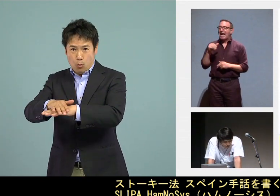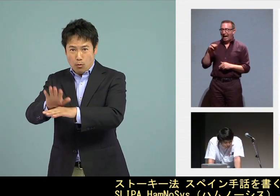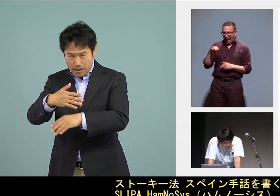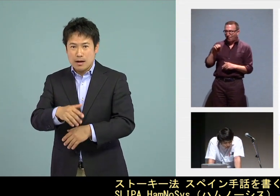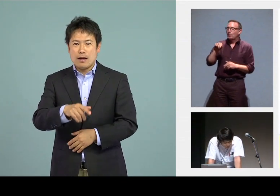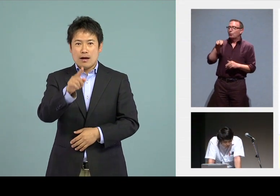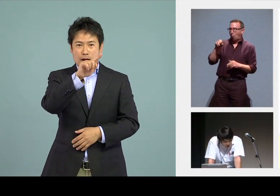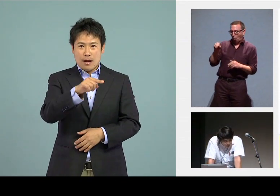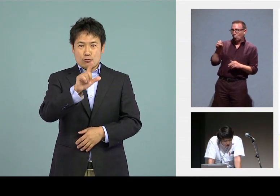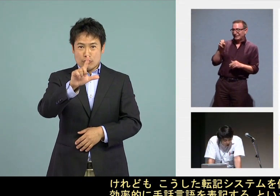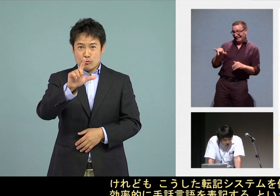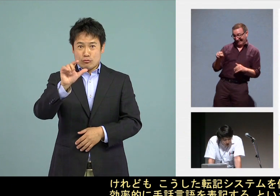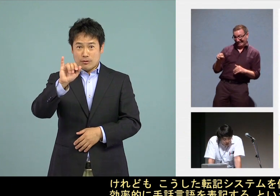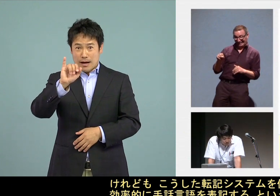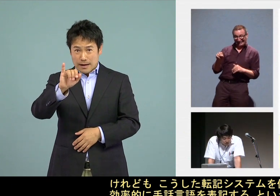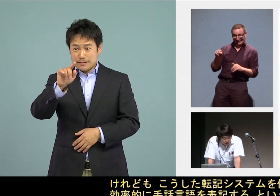system.